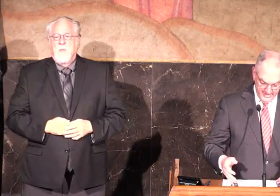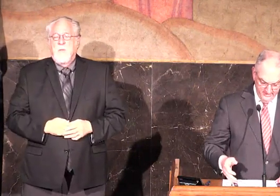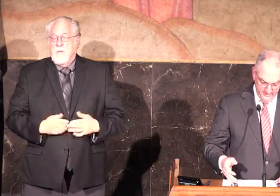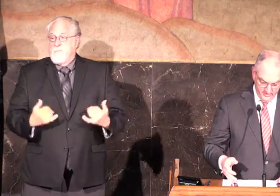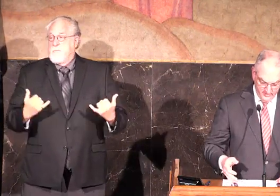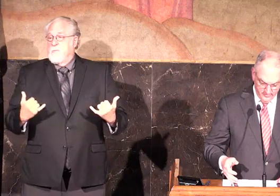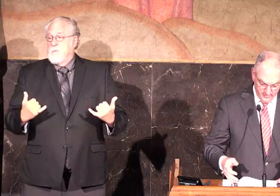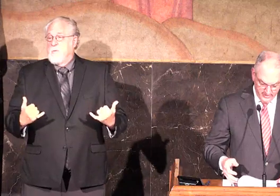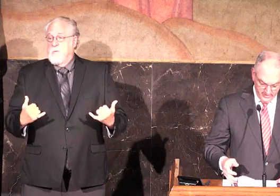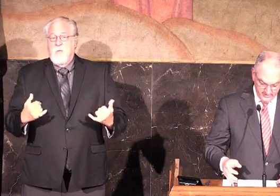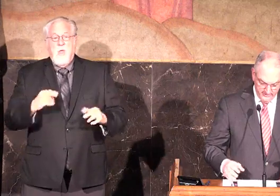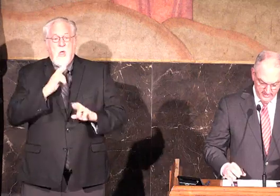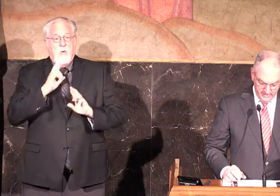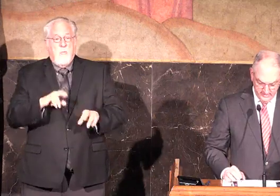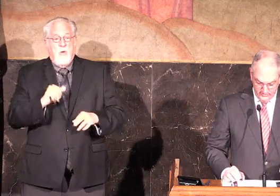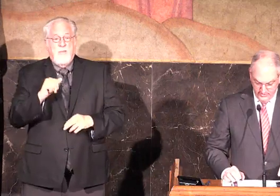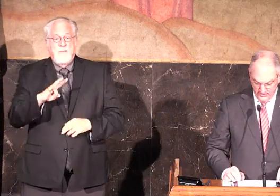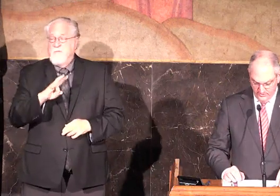Today, we are reporting